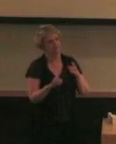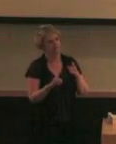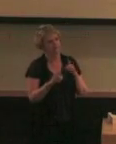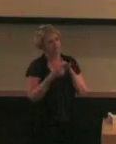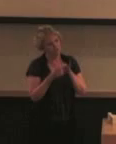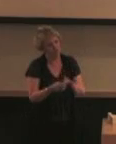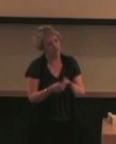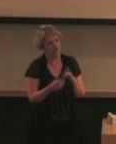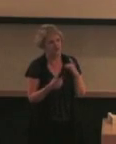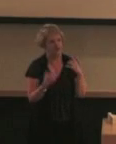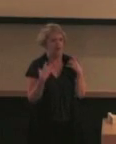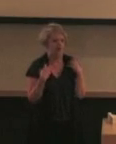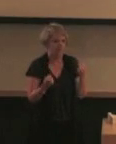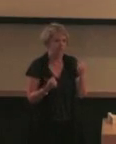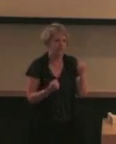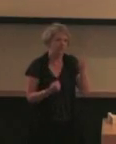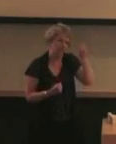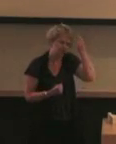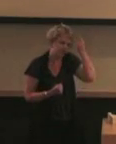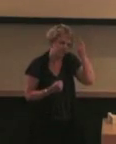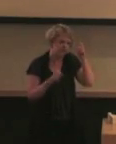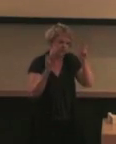literacy issues.